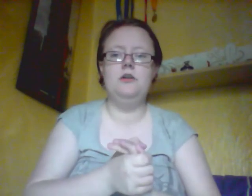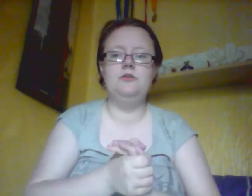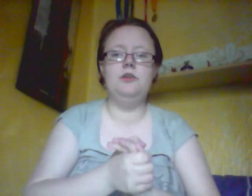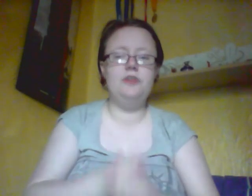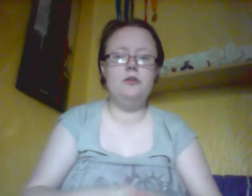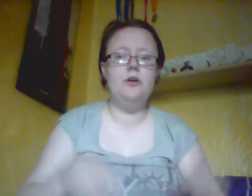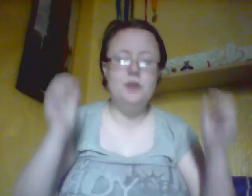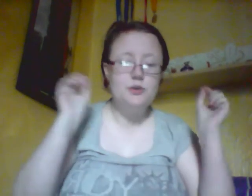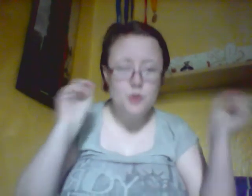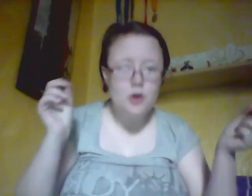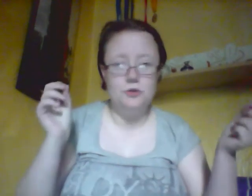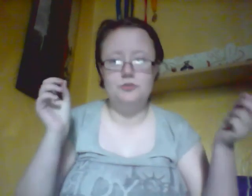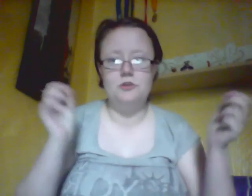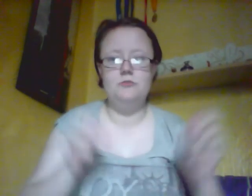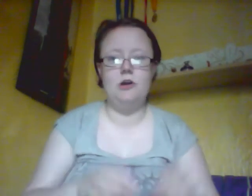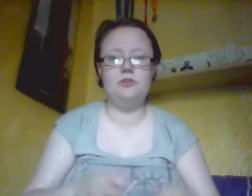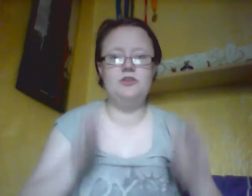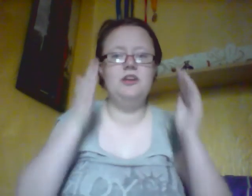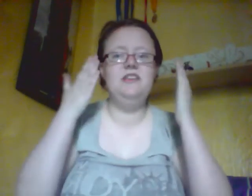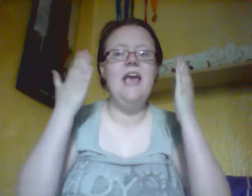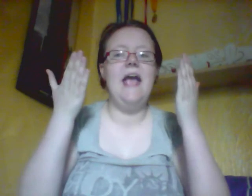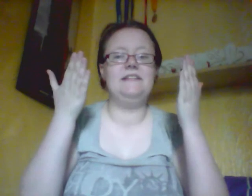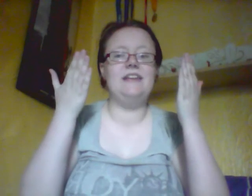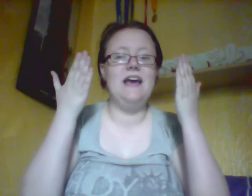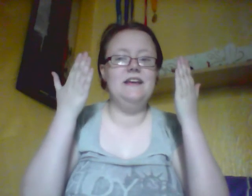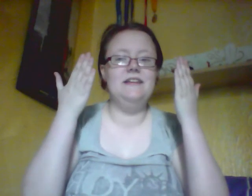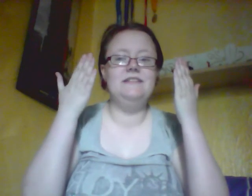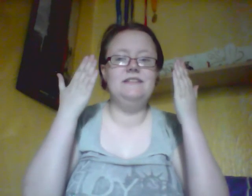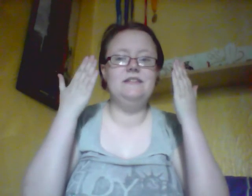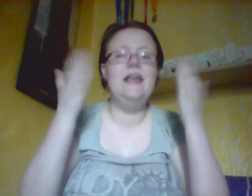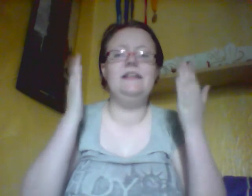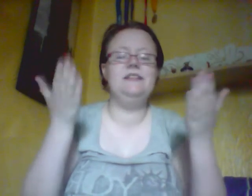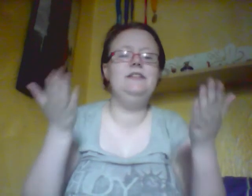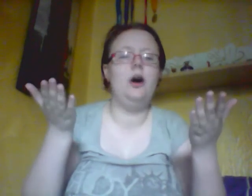Does Sherlock use drugs? Yes. Yes, he does.